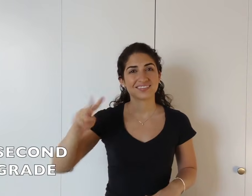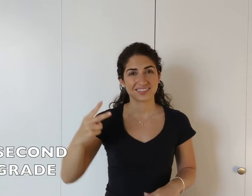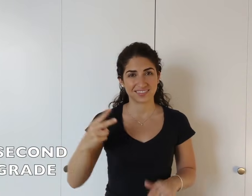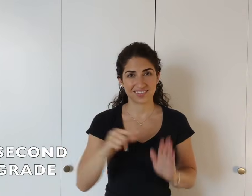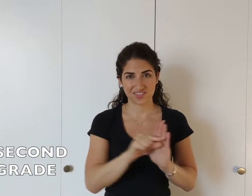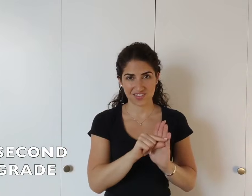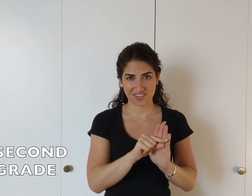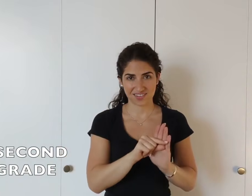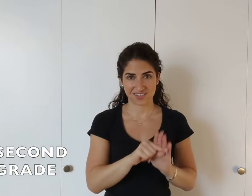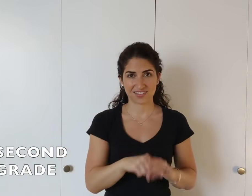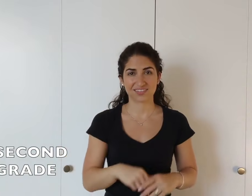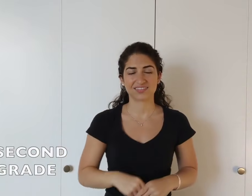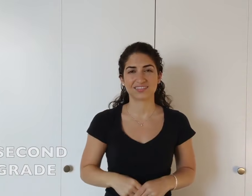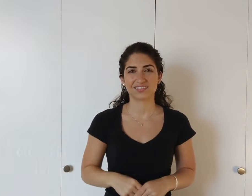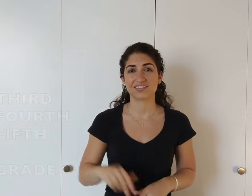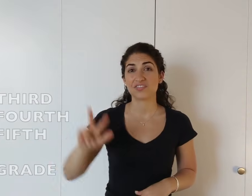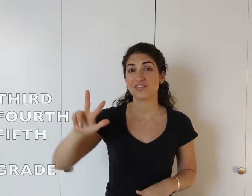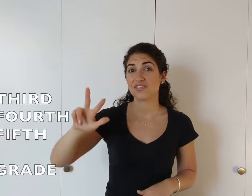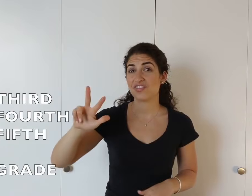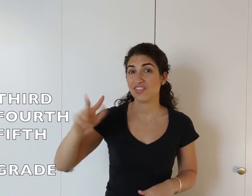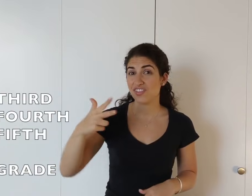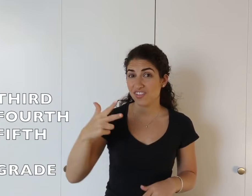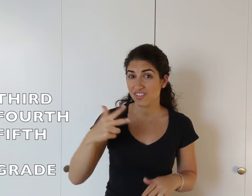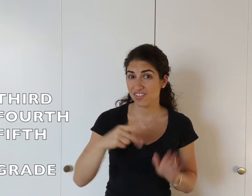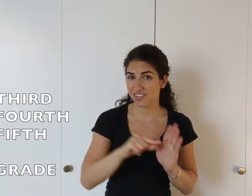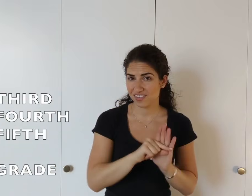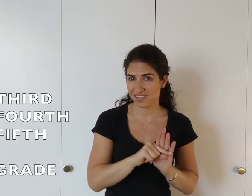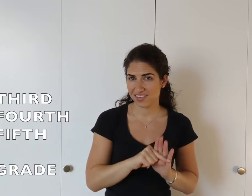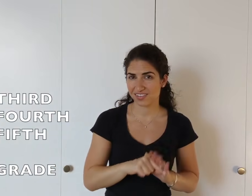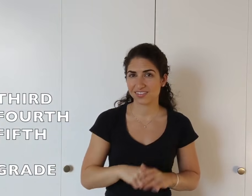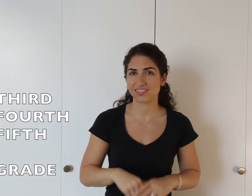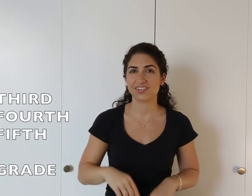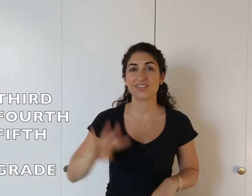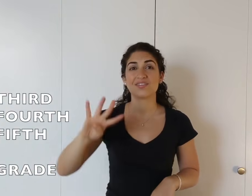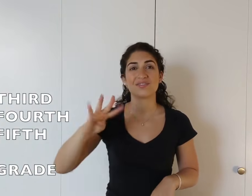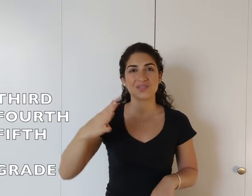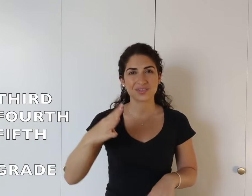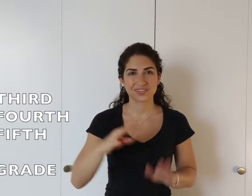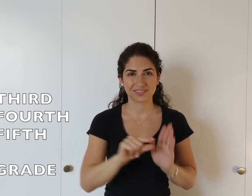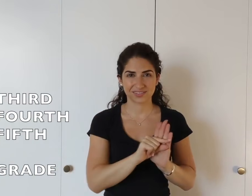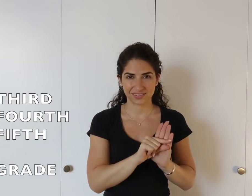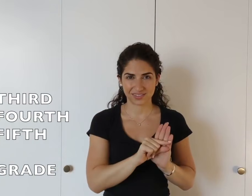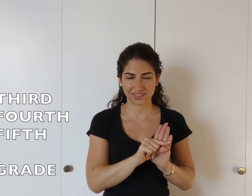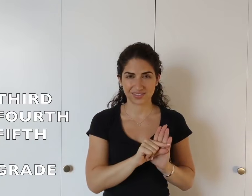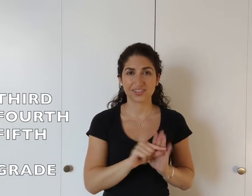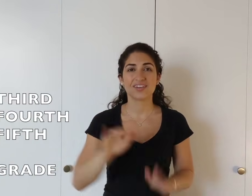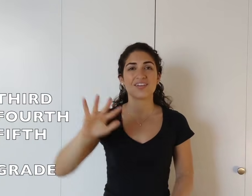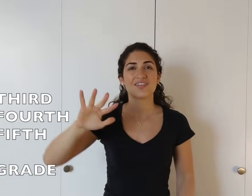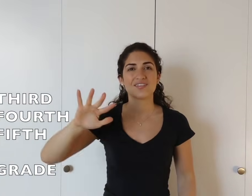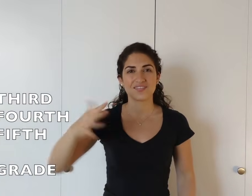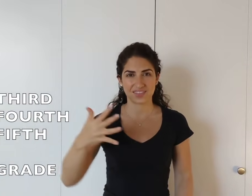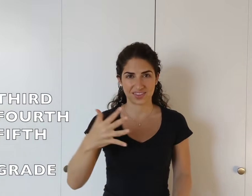Second grade. Third grade. Fourth grade. Fifth